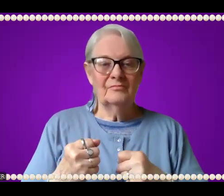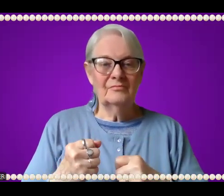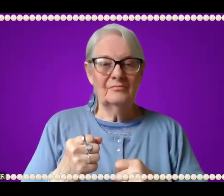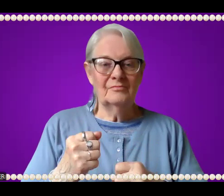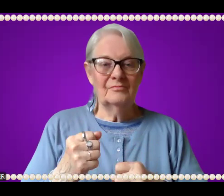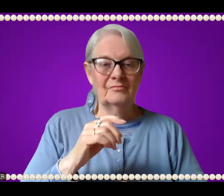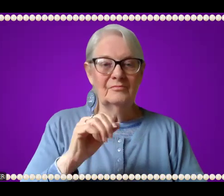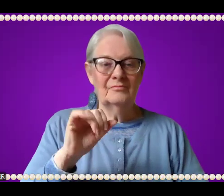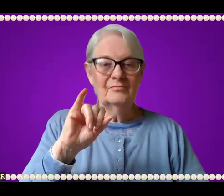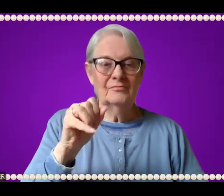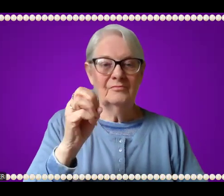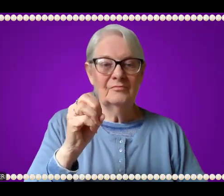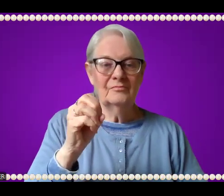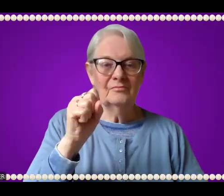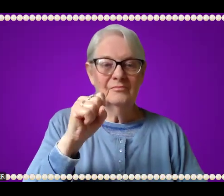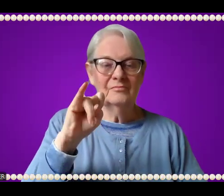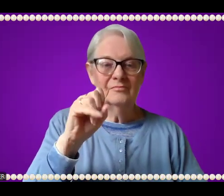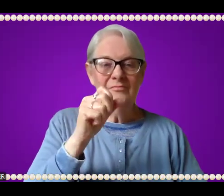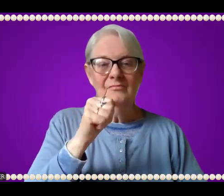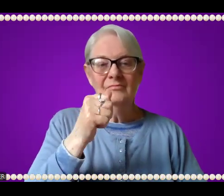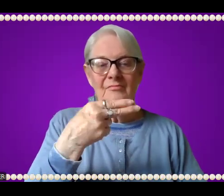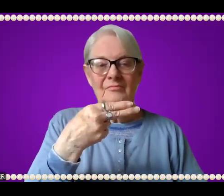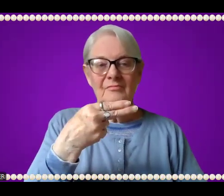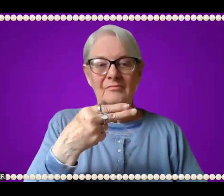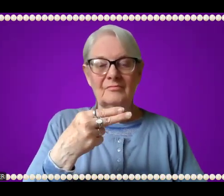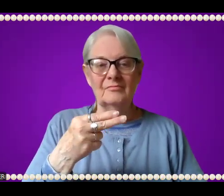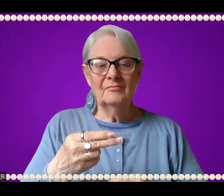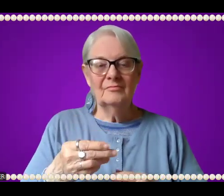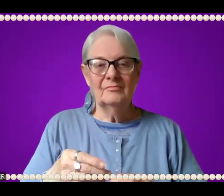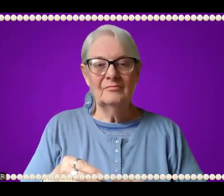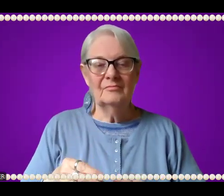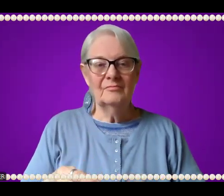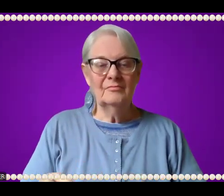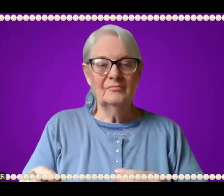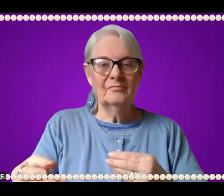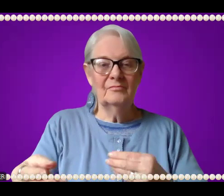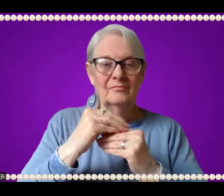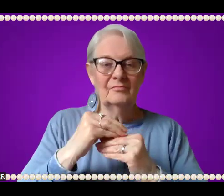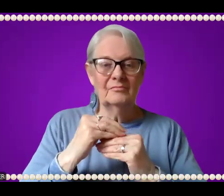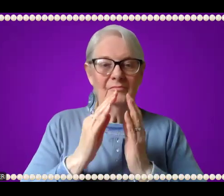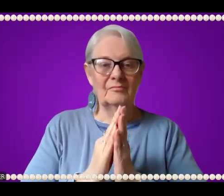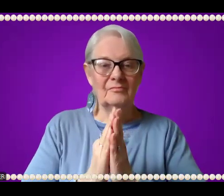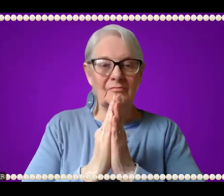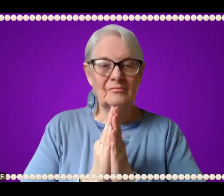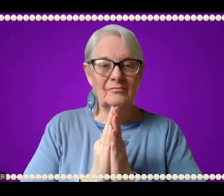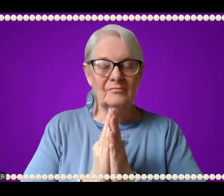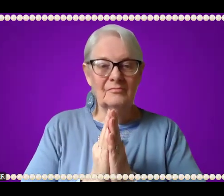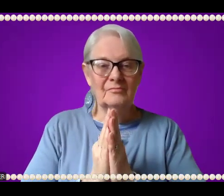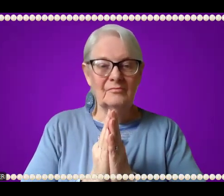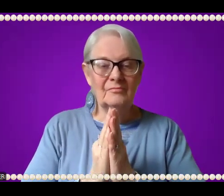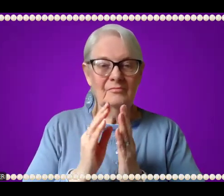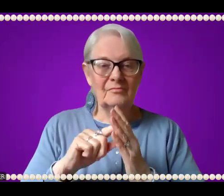Josiah restores worship. I just thought that was very intense. And then key